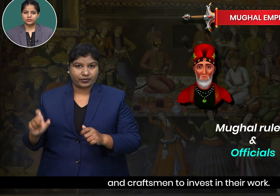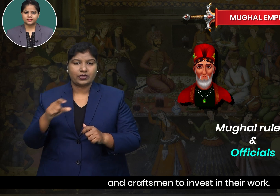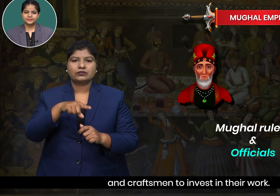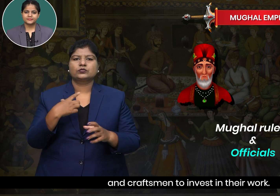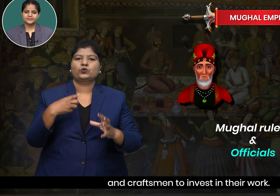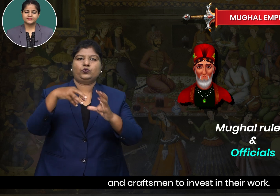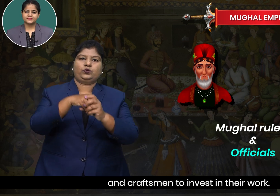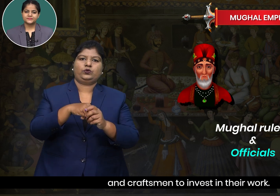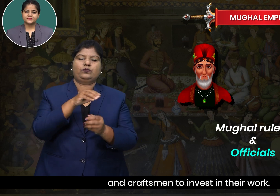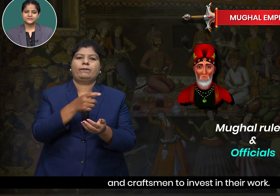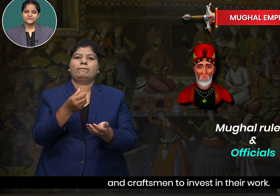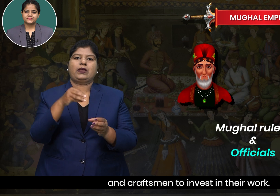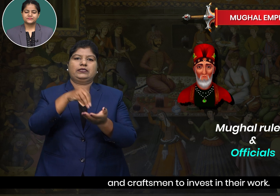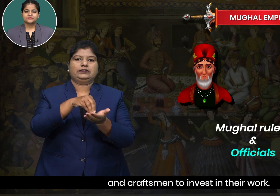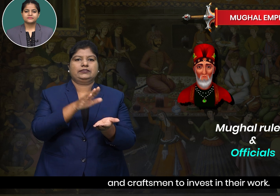their work.